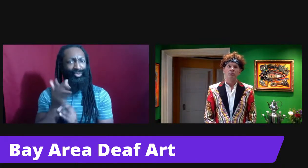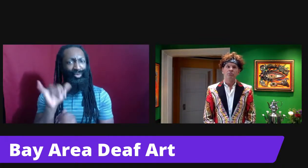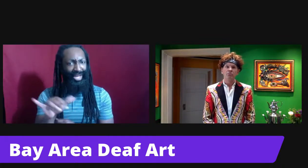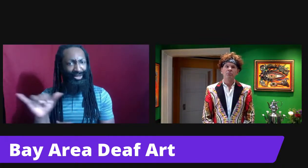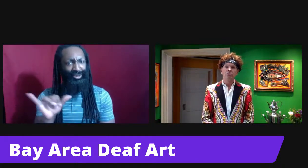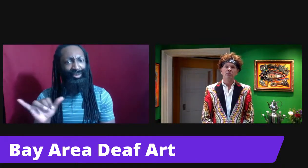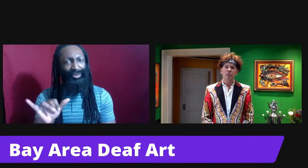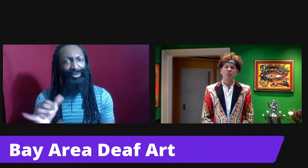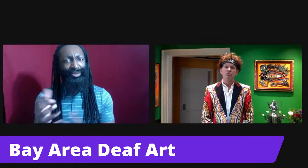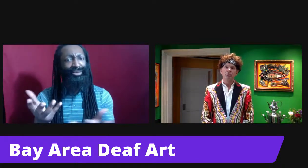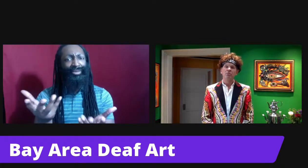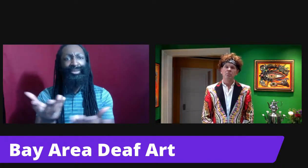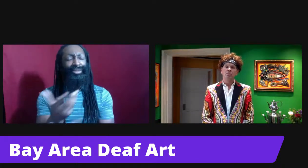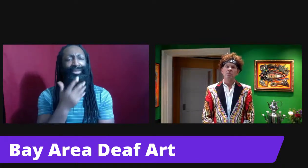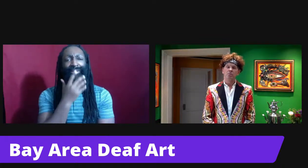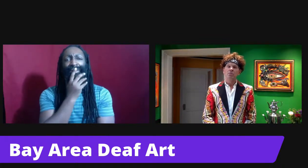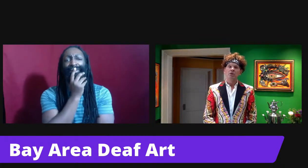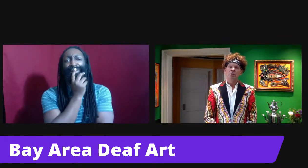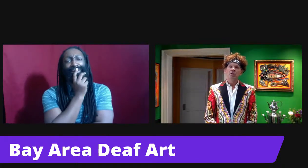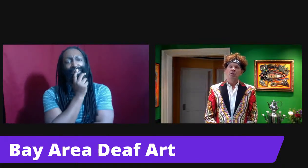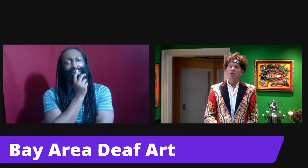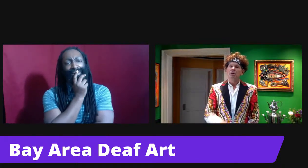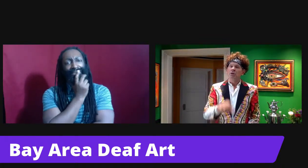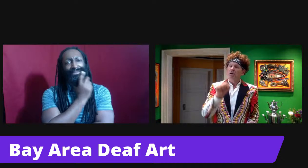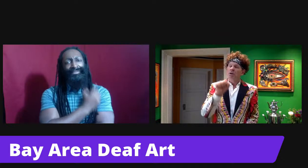There's a lot of emotion that comes through.